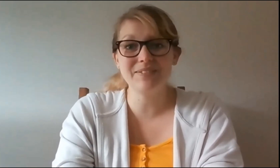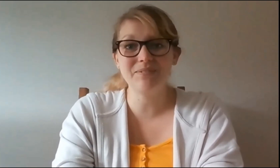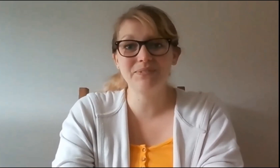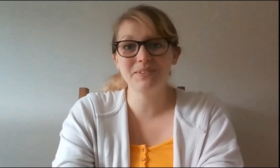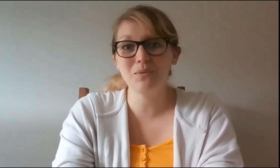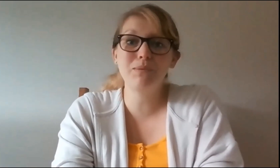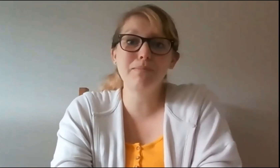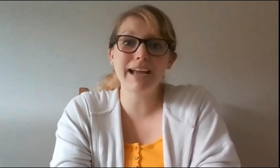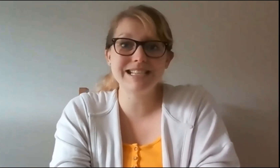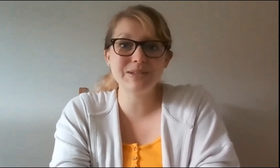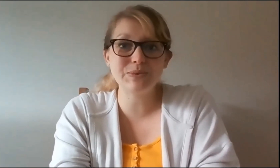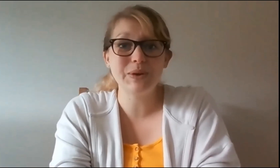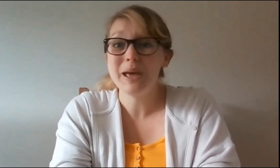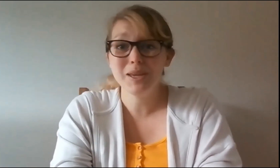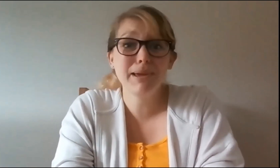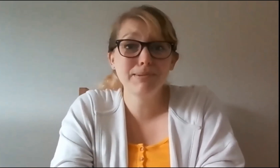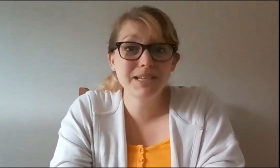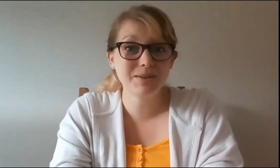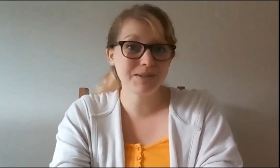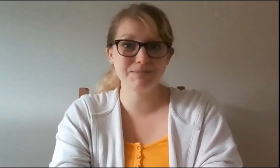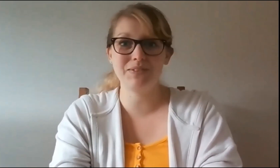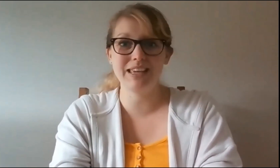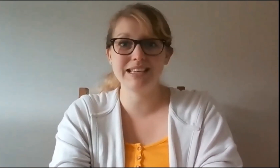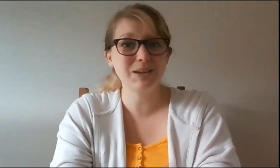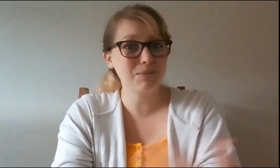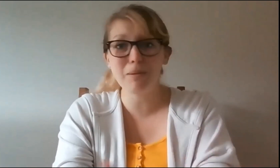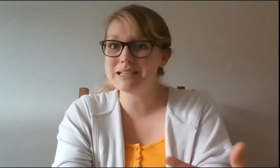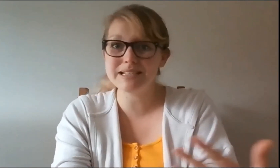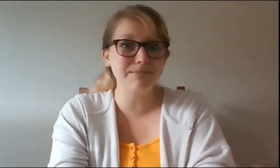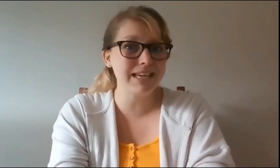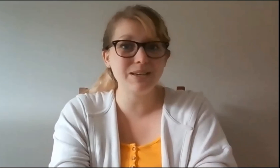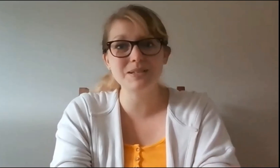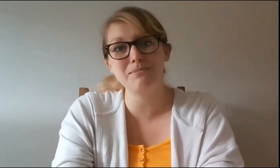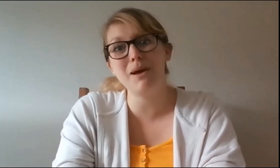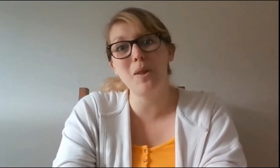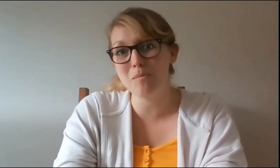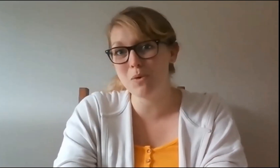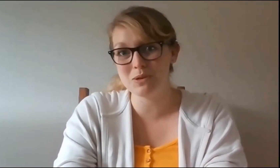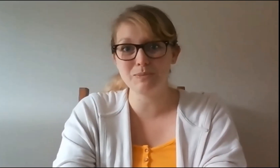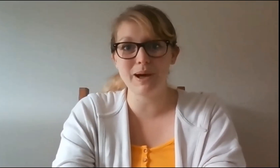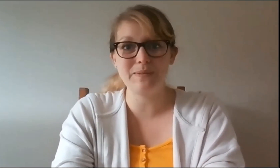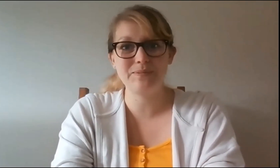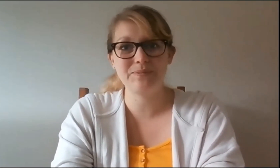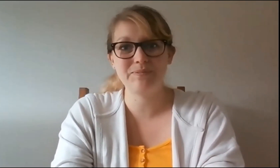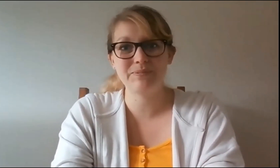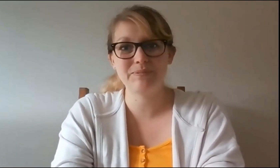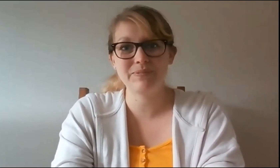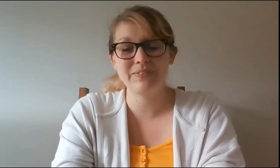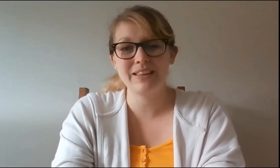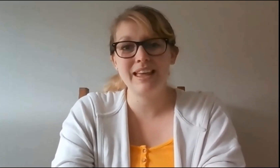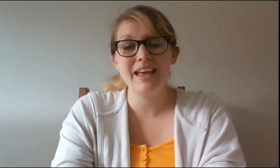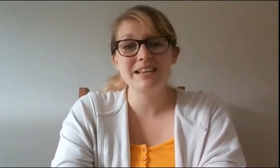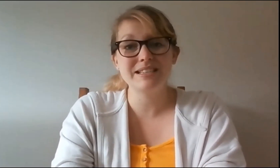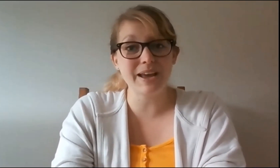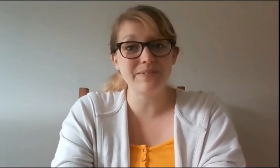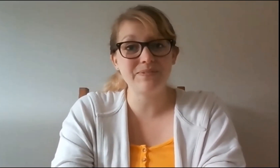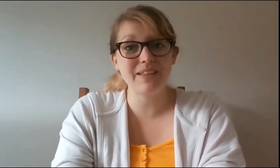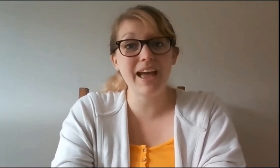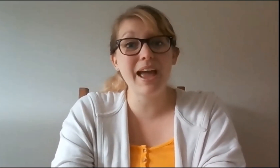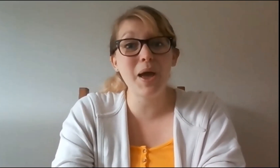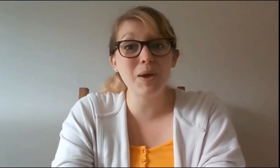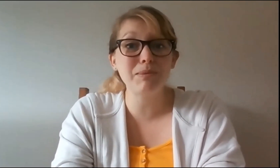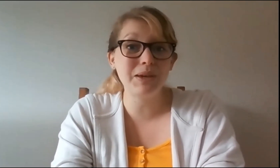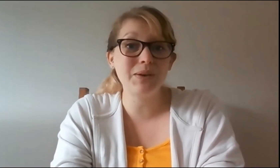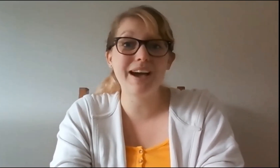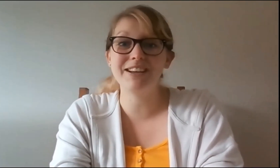sign. When we're back in school, you'll be able to use some of these and you'll probably see me use them a lot more as well. So